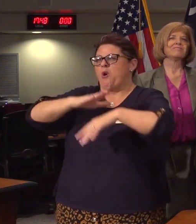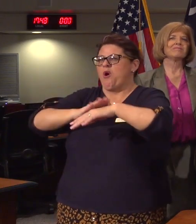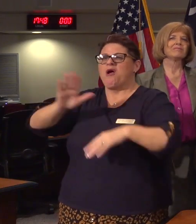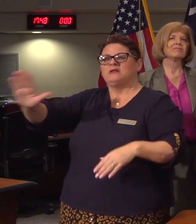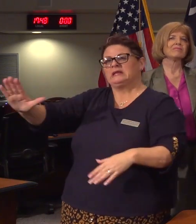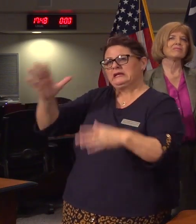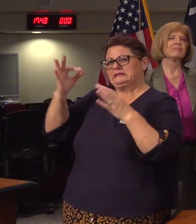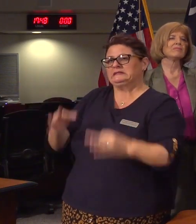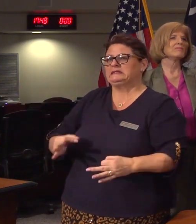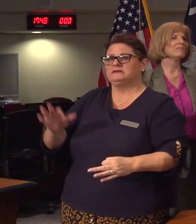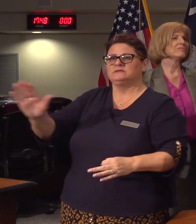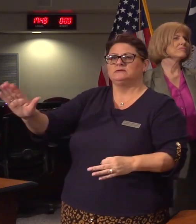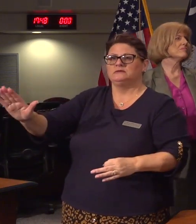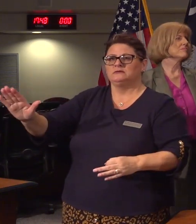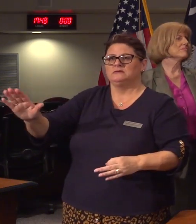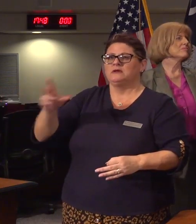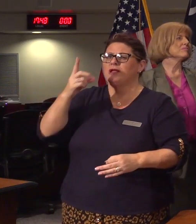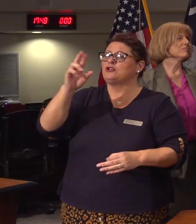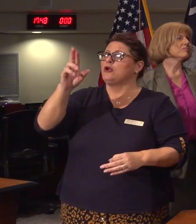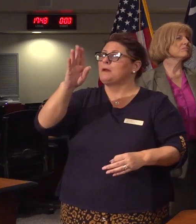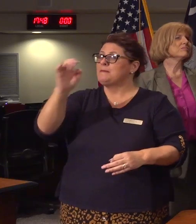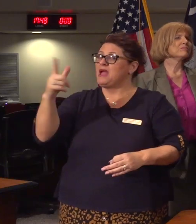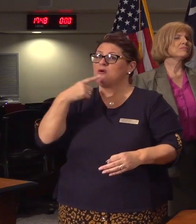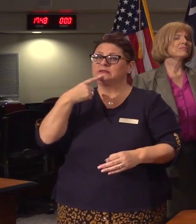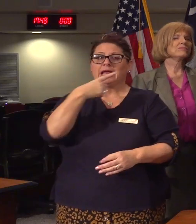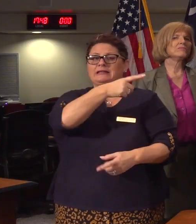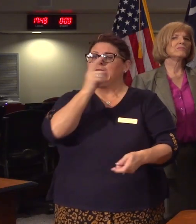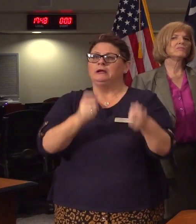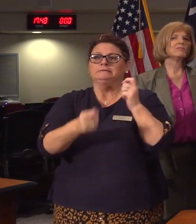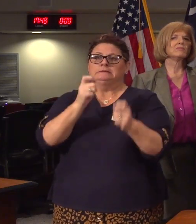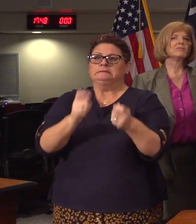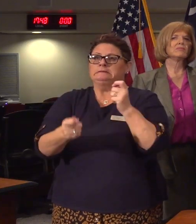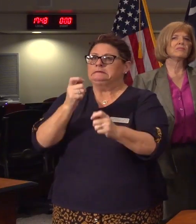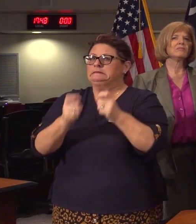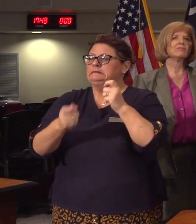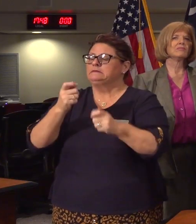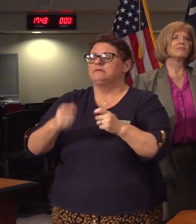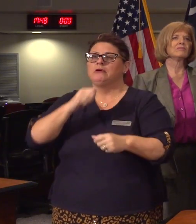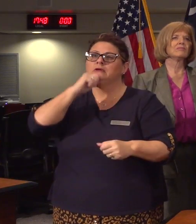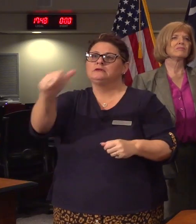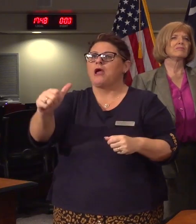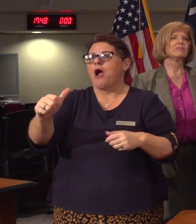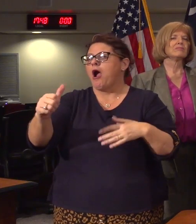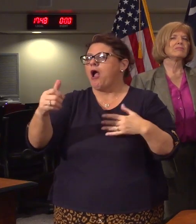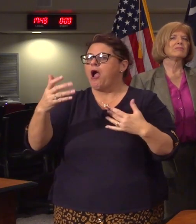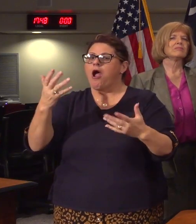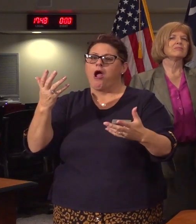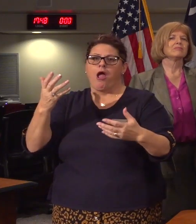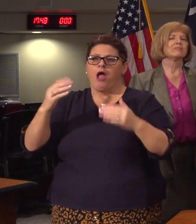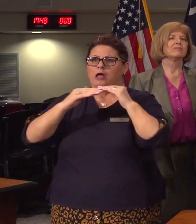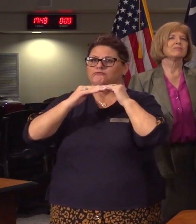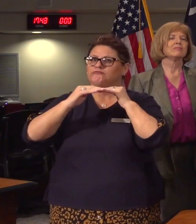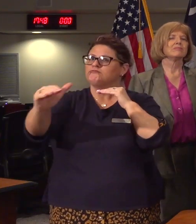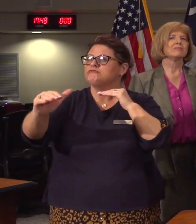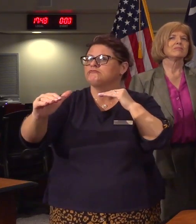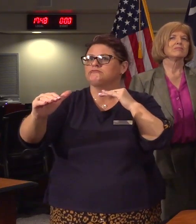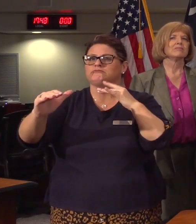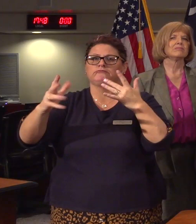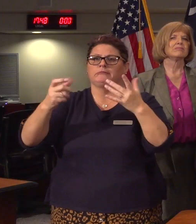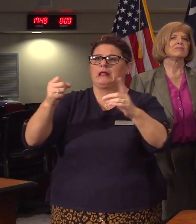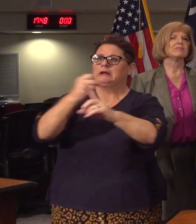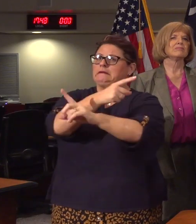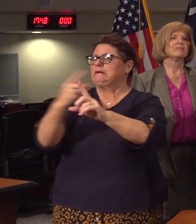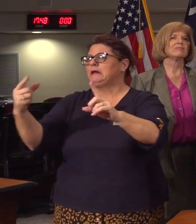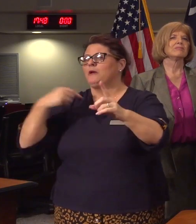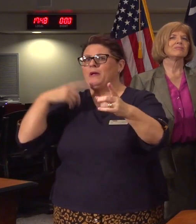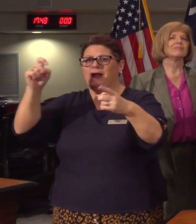and Environmental Control. As Dr. Bell has said, things are changing. This is a very fluid situation, but we expect that it may be used to hire